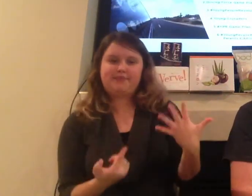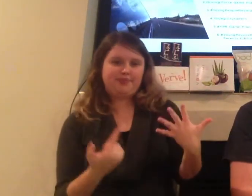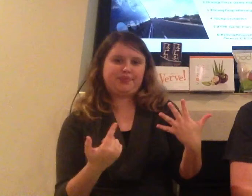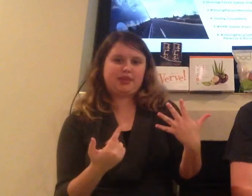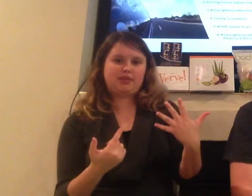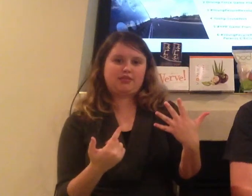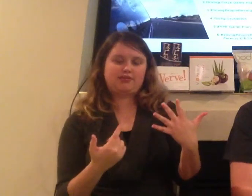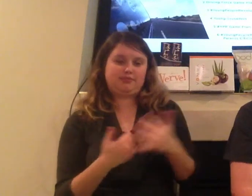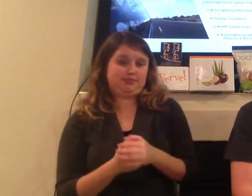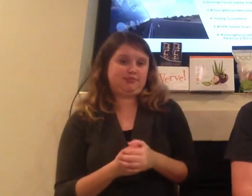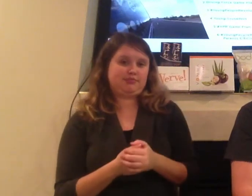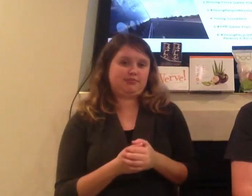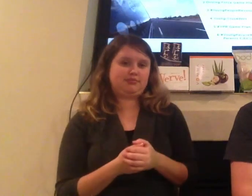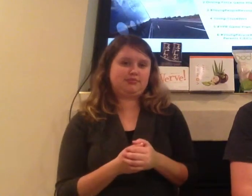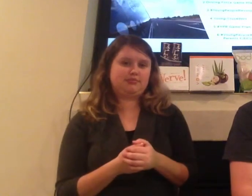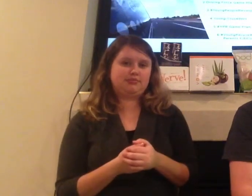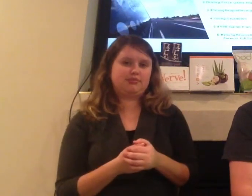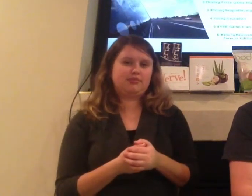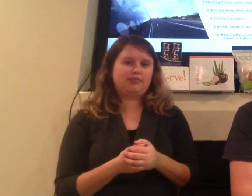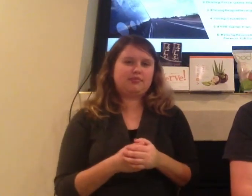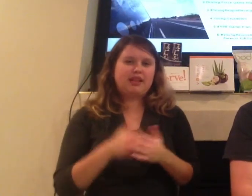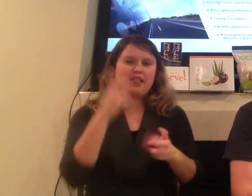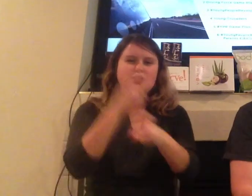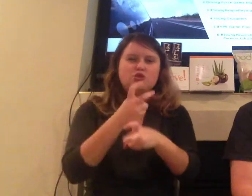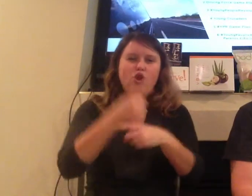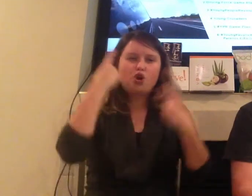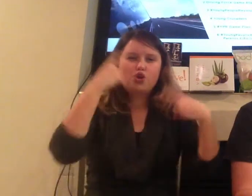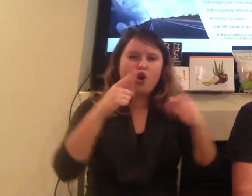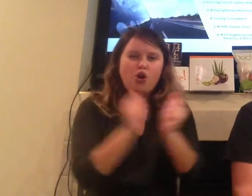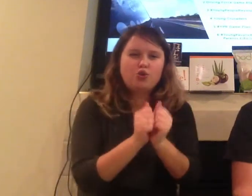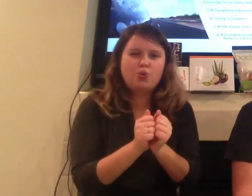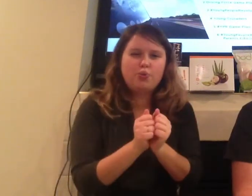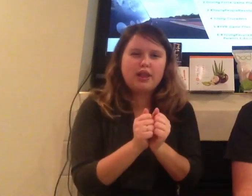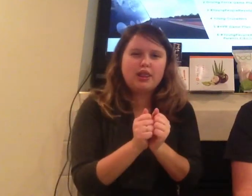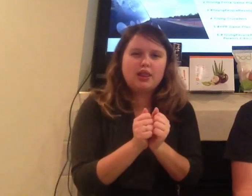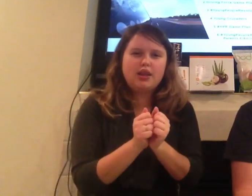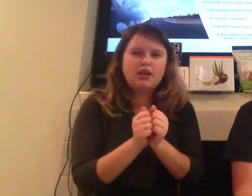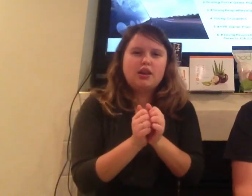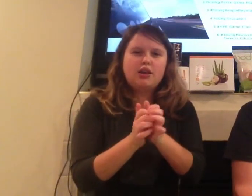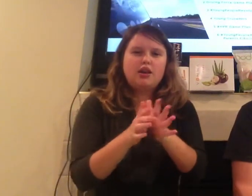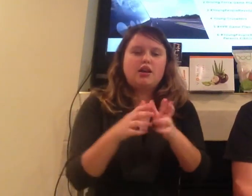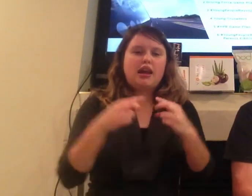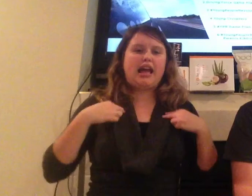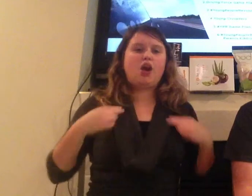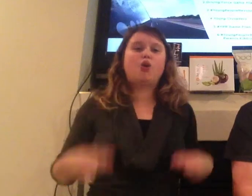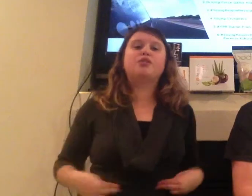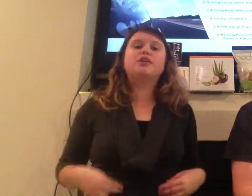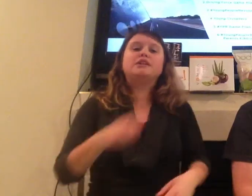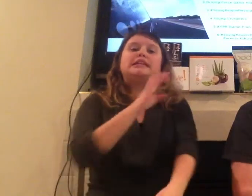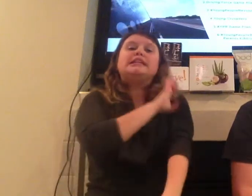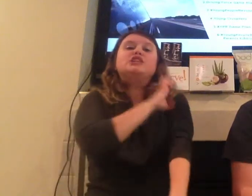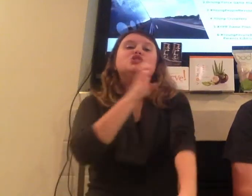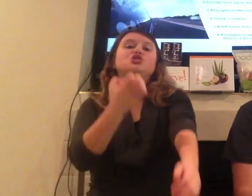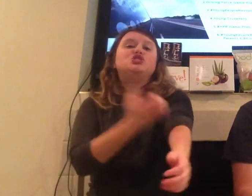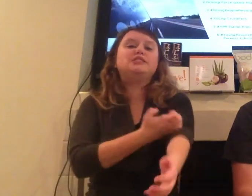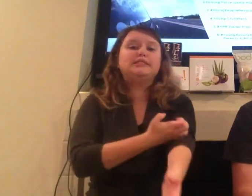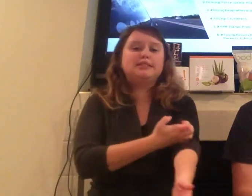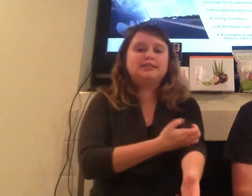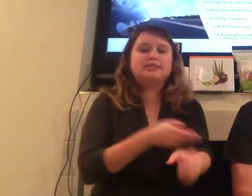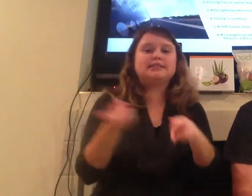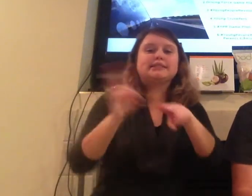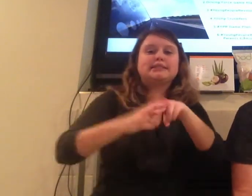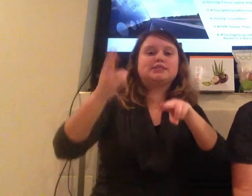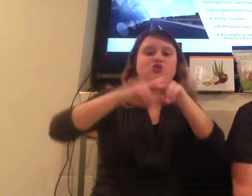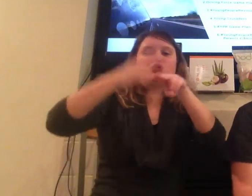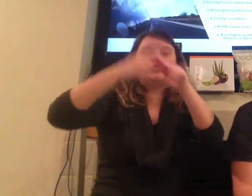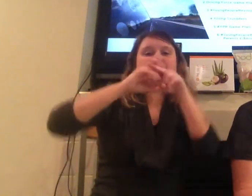participants. Guys, that's hard to argue with. You know, gave healthier energy, gave increased